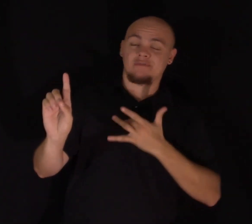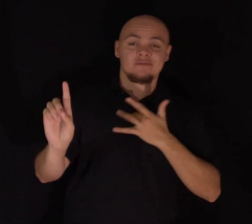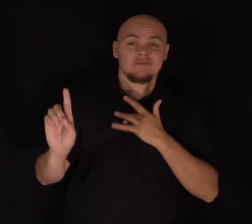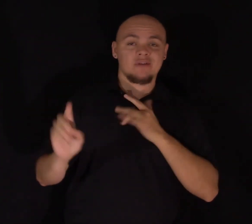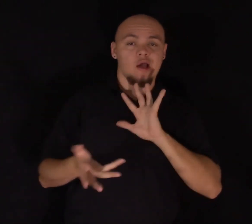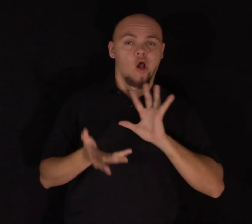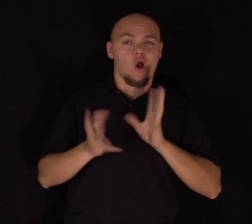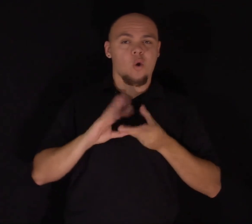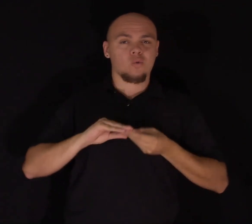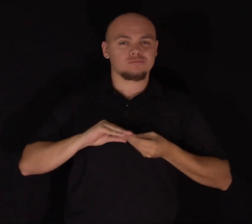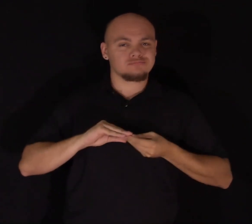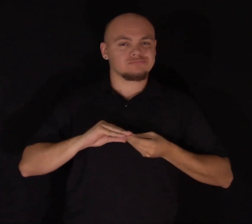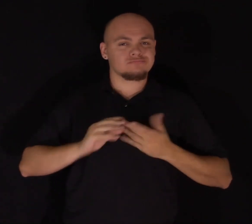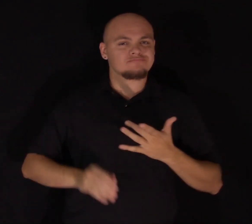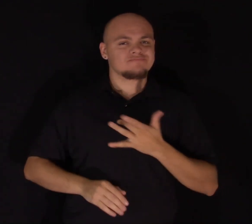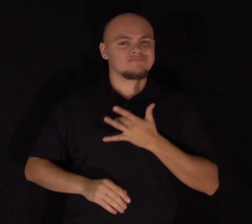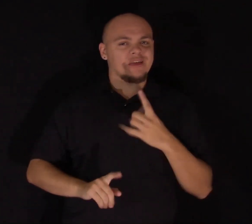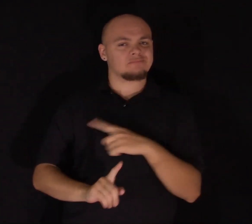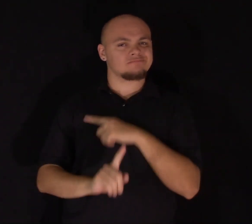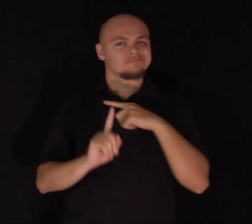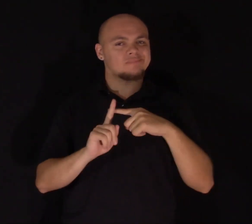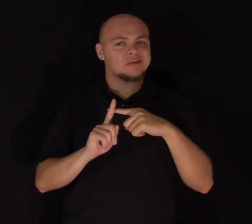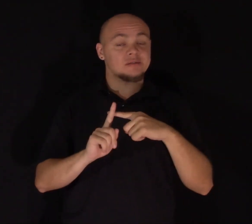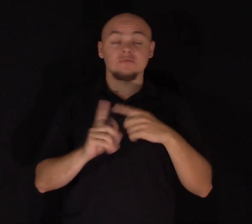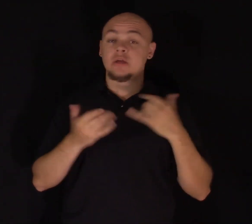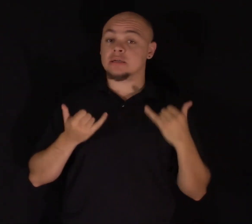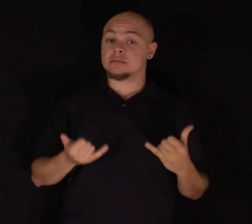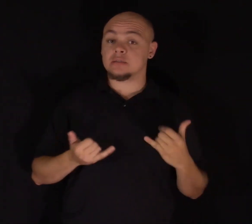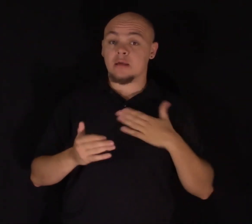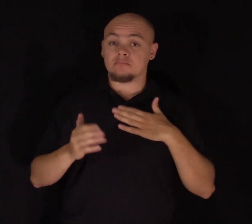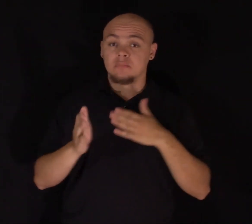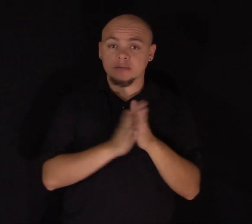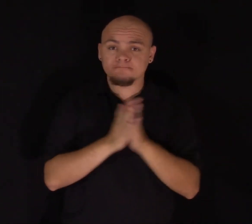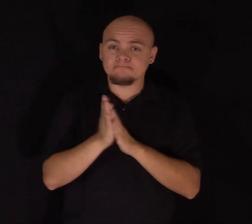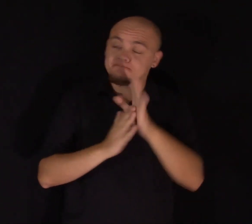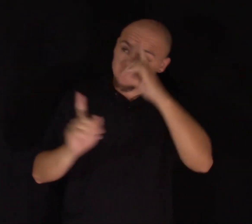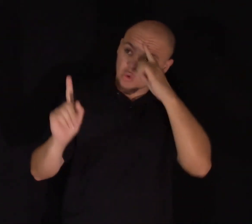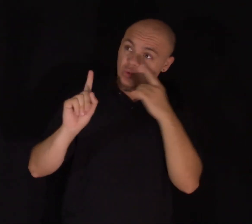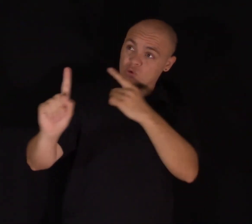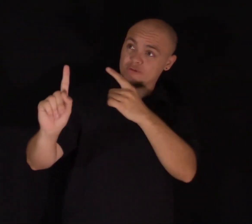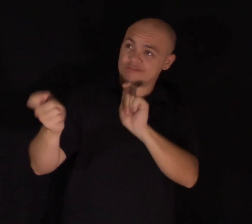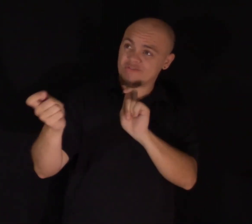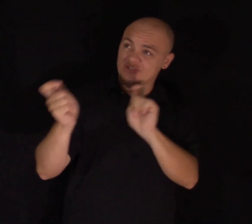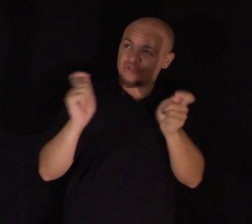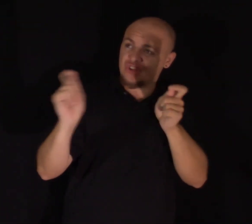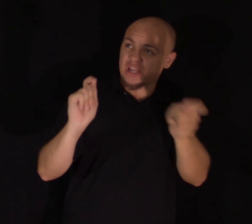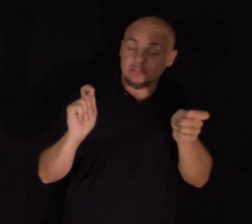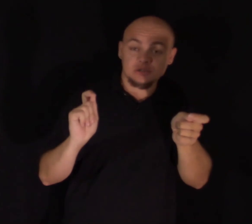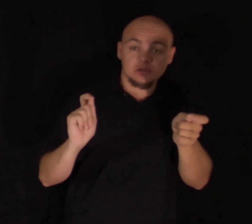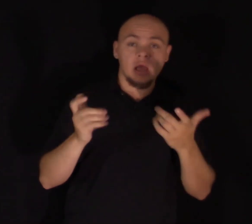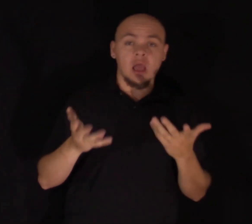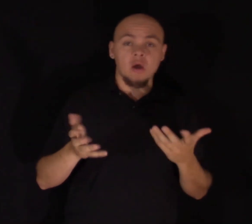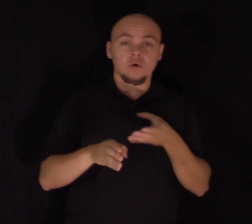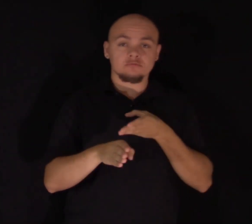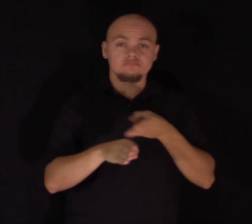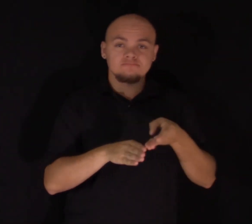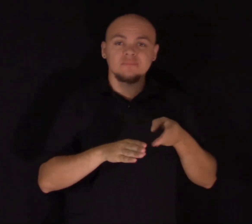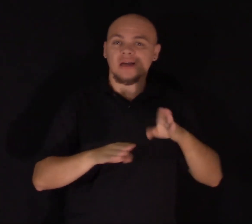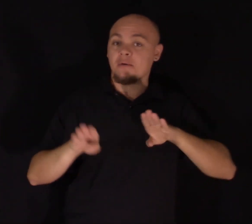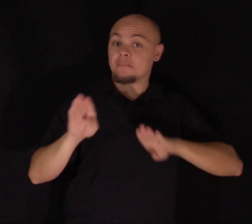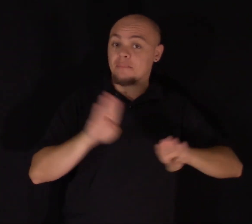about myself. Now today, my ambitions have changed a little bit. I'd like to go into the field of